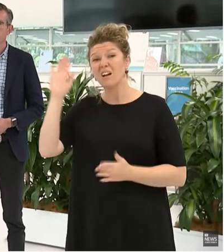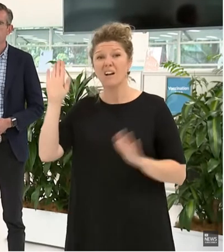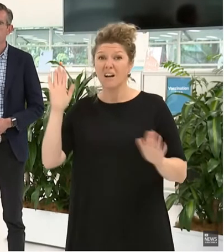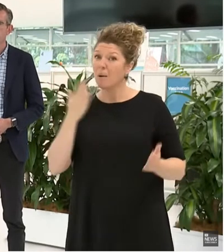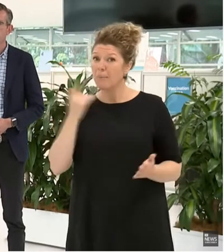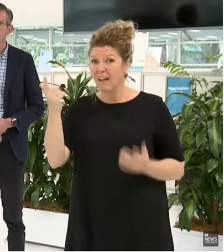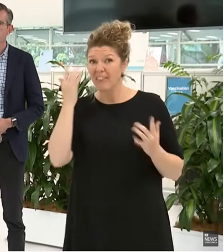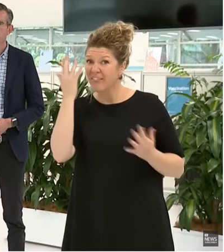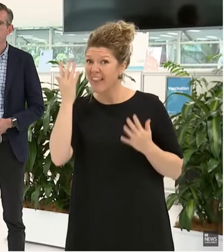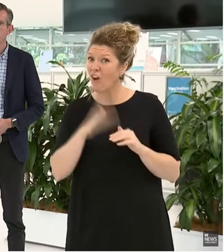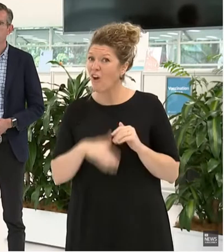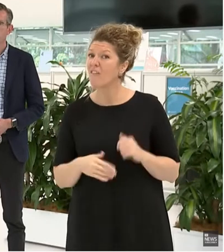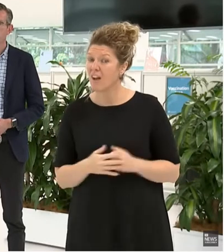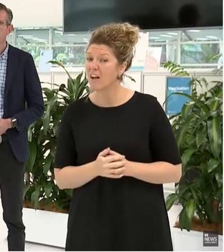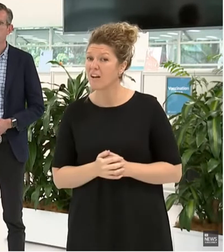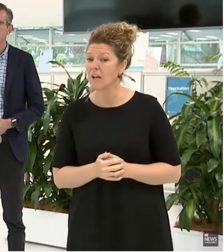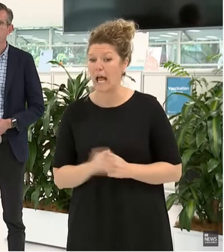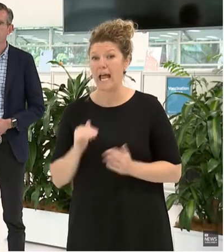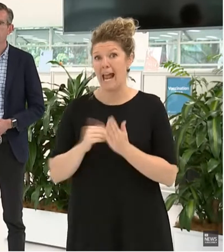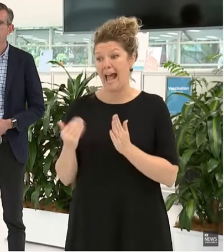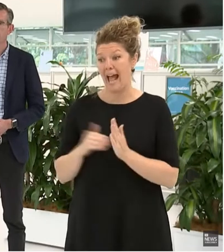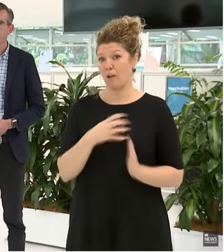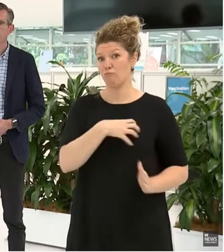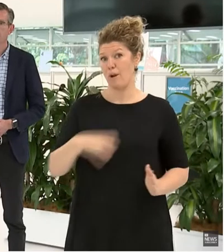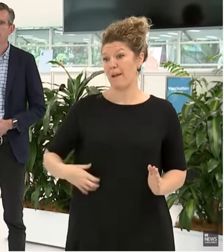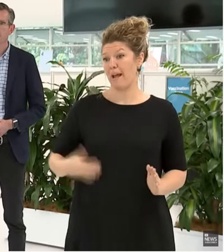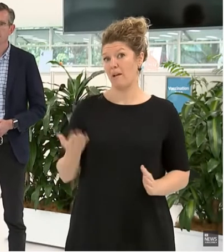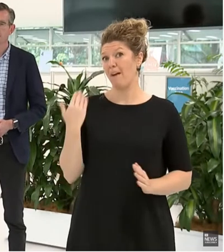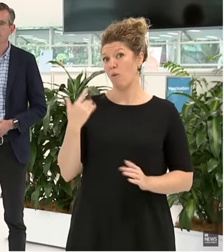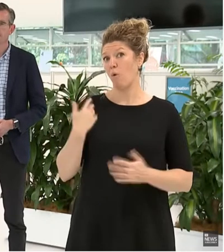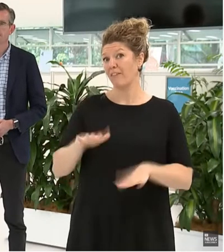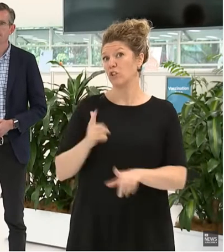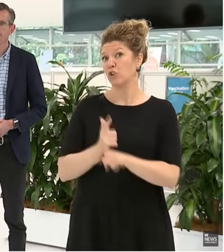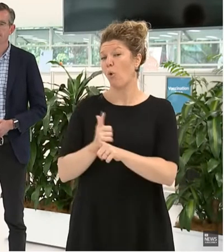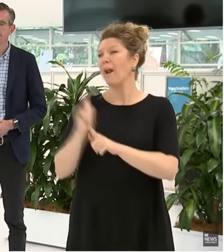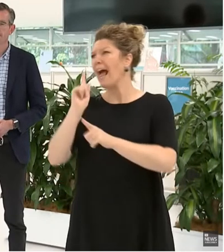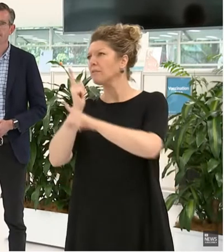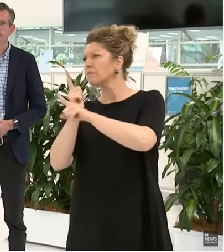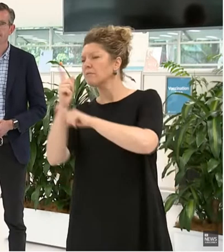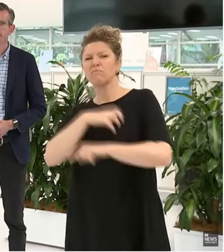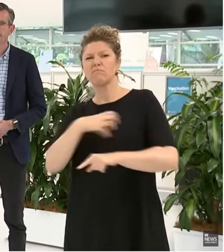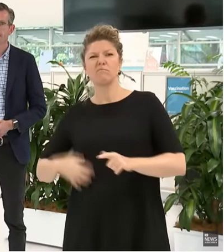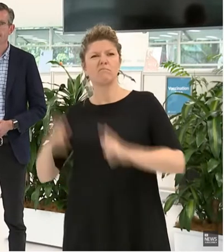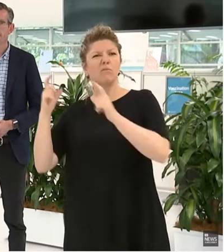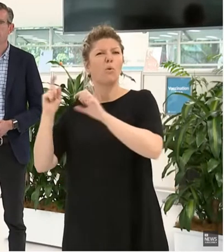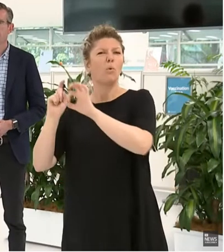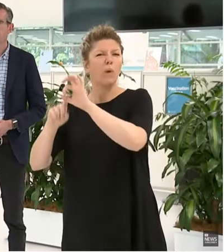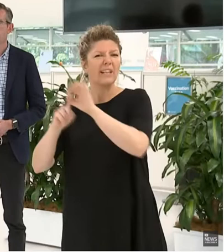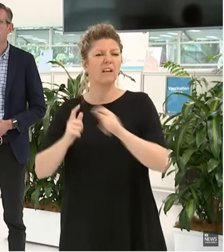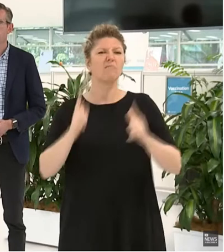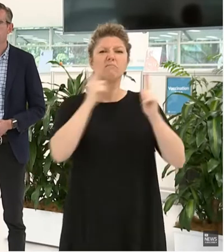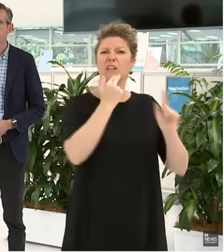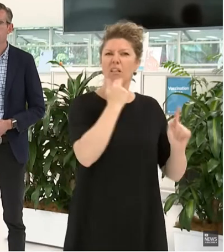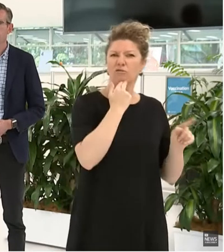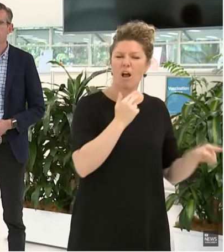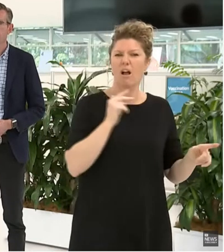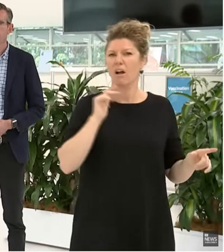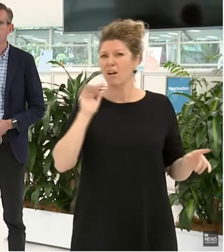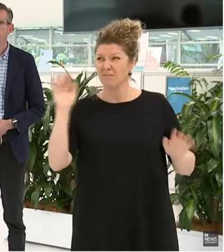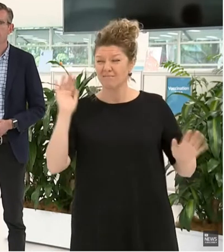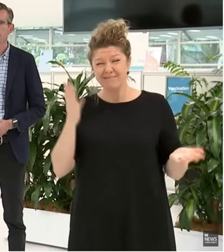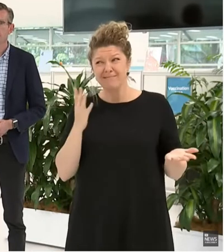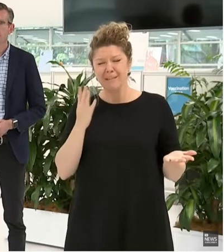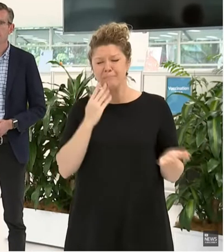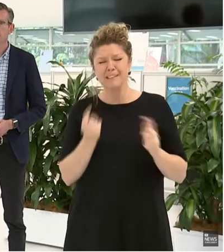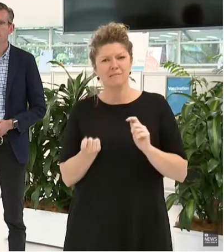please rethink that, and the Premier I know is working on that, talking to his colleagues, talking to the other premiers, but as Health Minister I strongly implore them to review